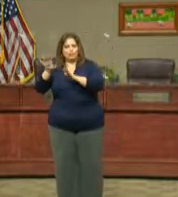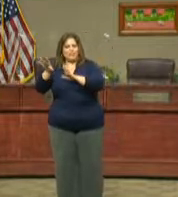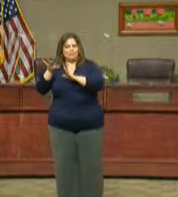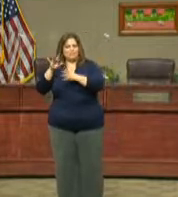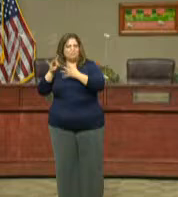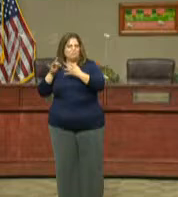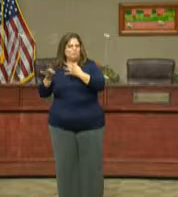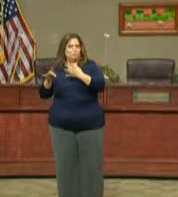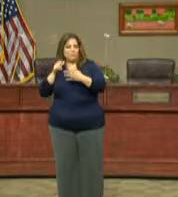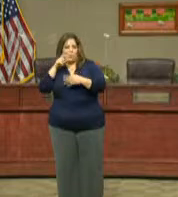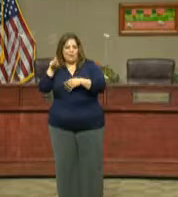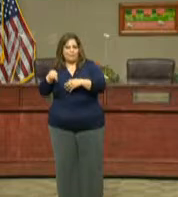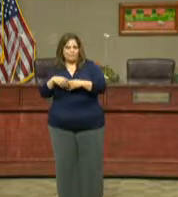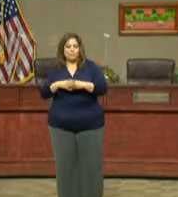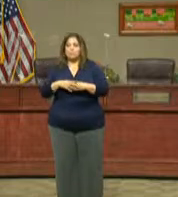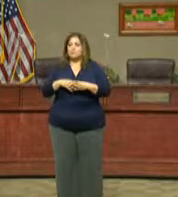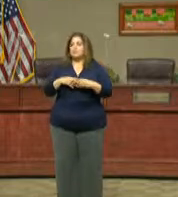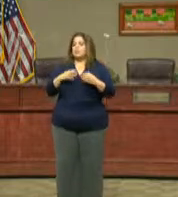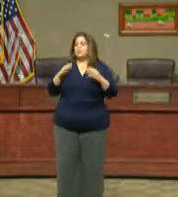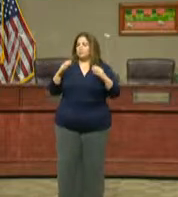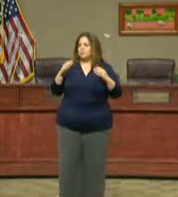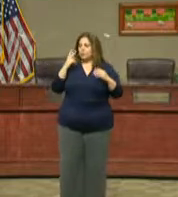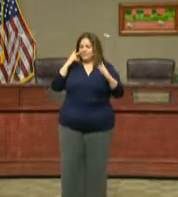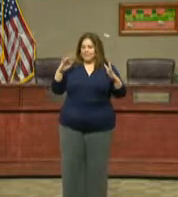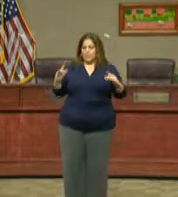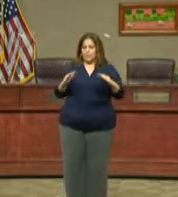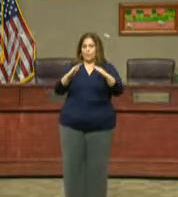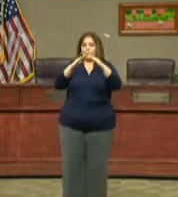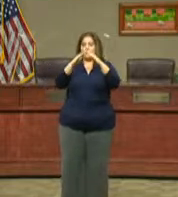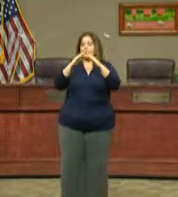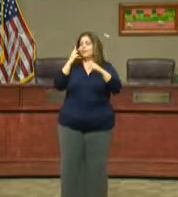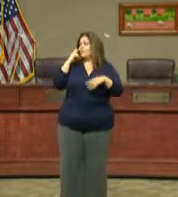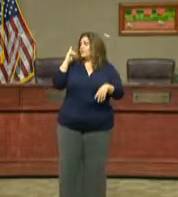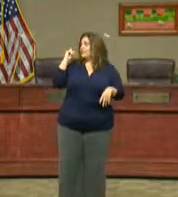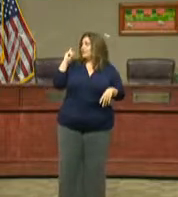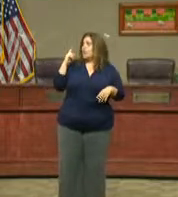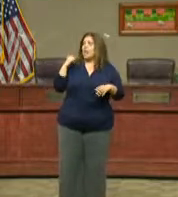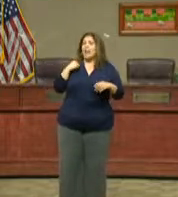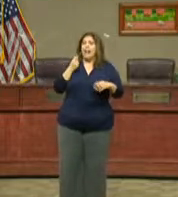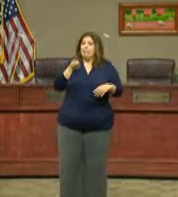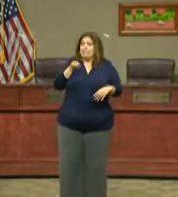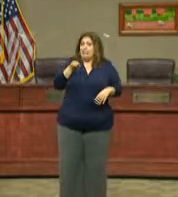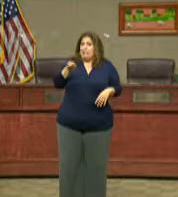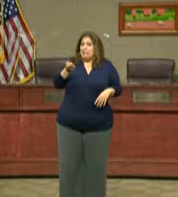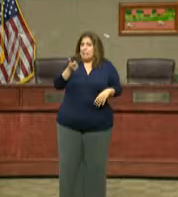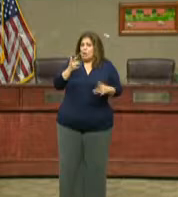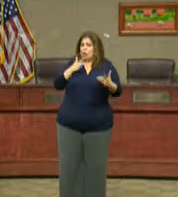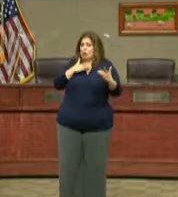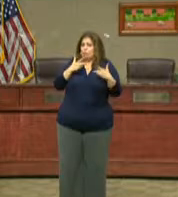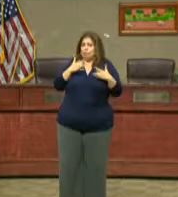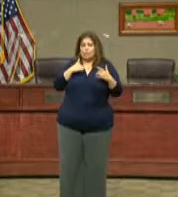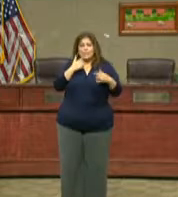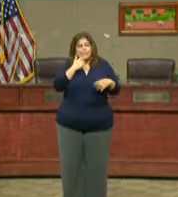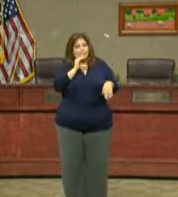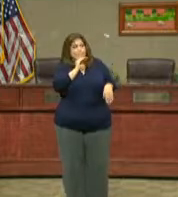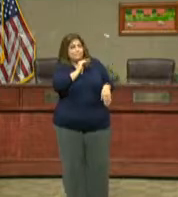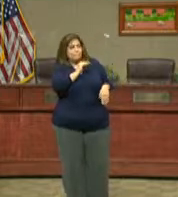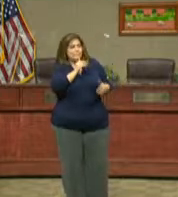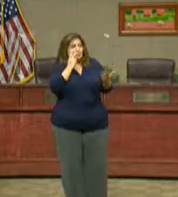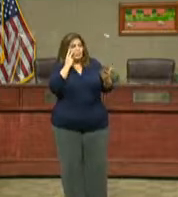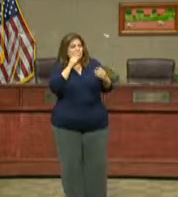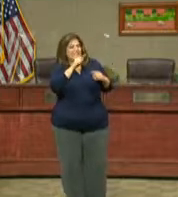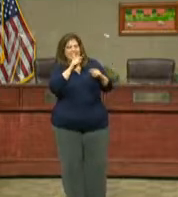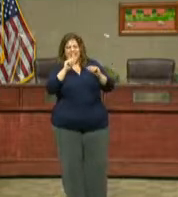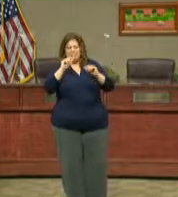of hospitalizations over here. And, I was a little bit concerned. I think I mentioned to the mayor, we saw this blip